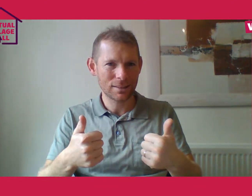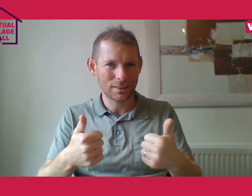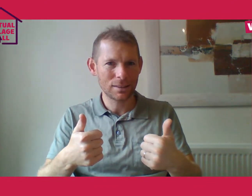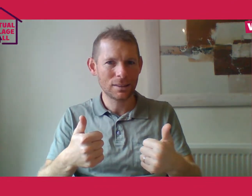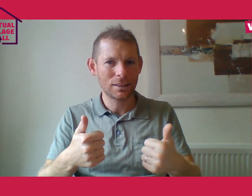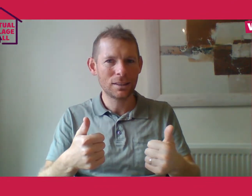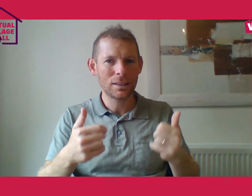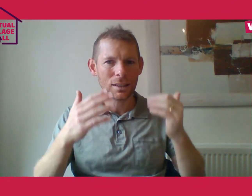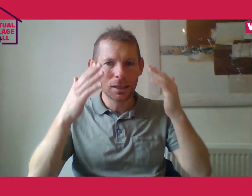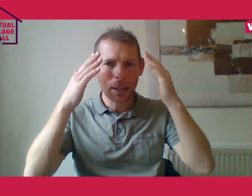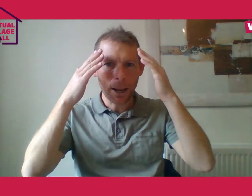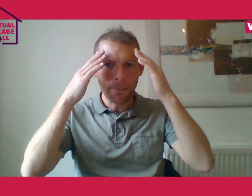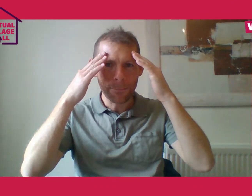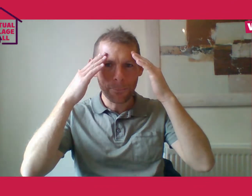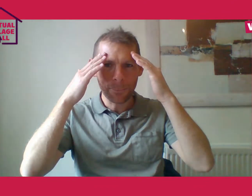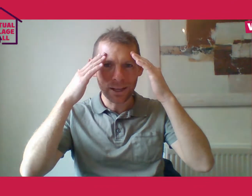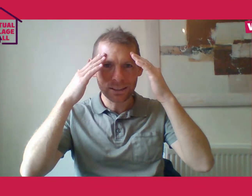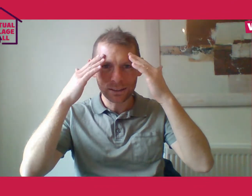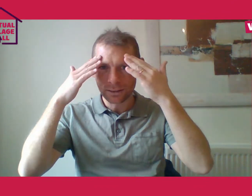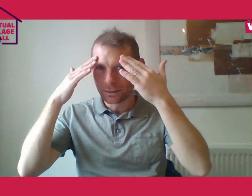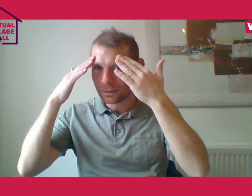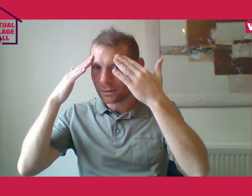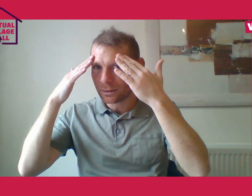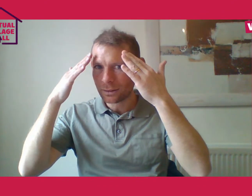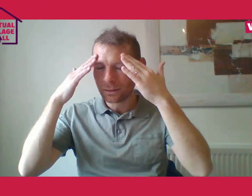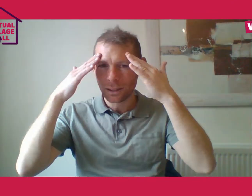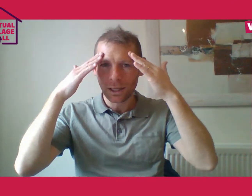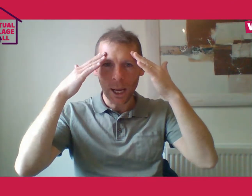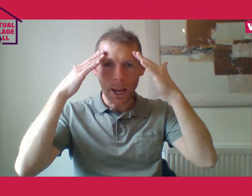So this is a sign for mental health.